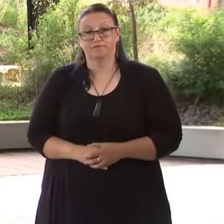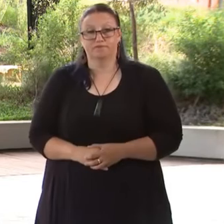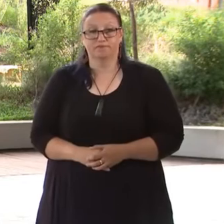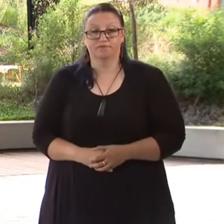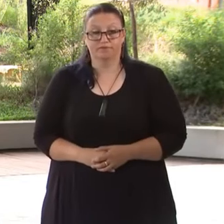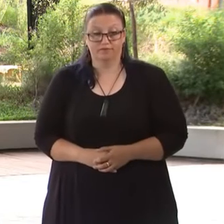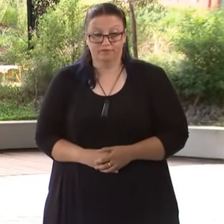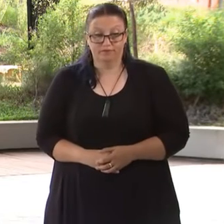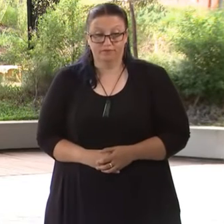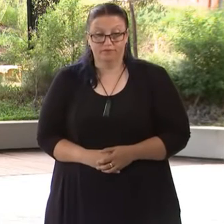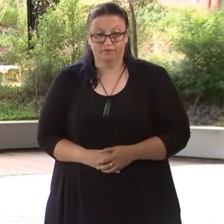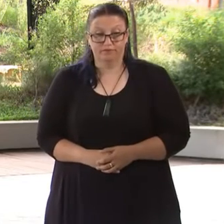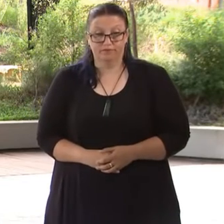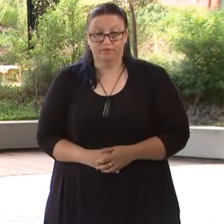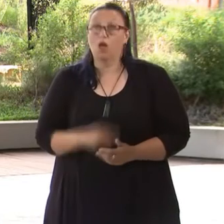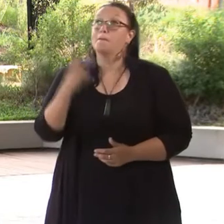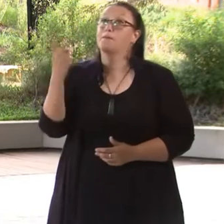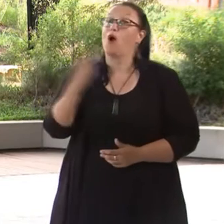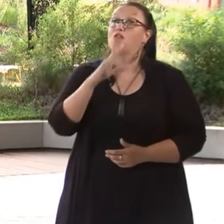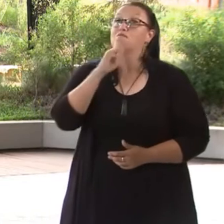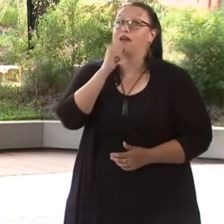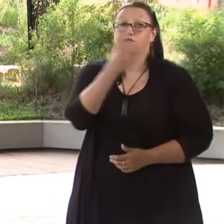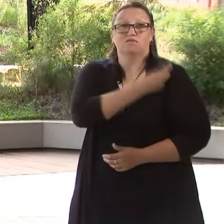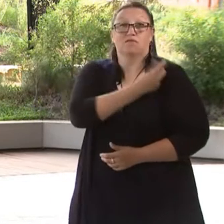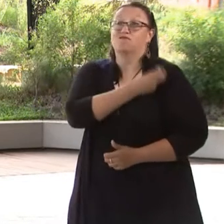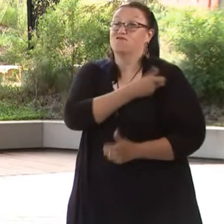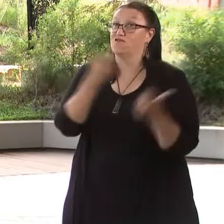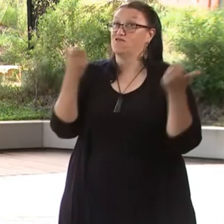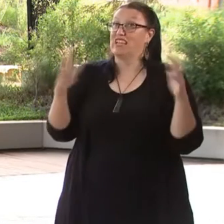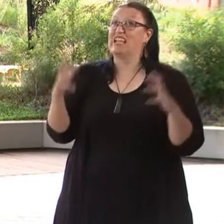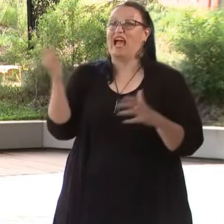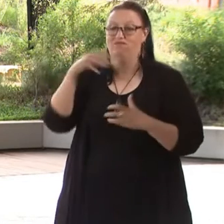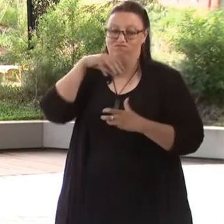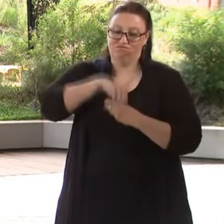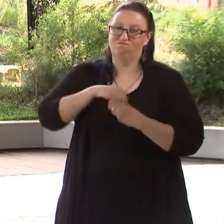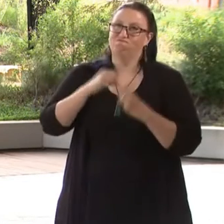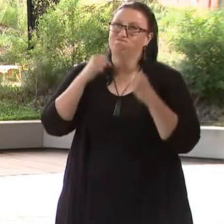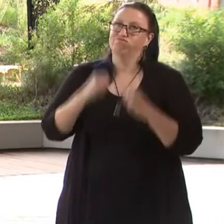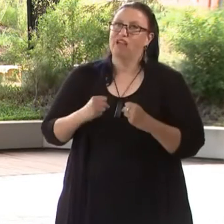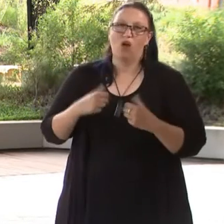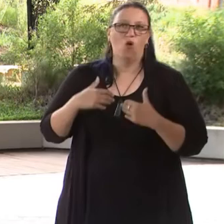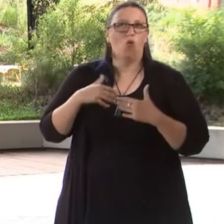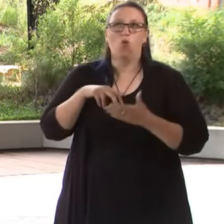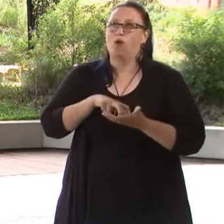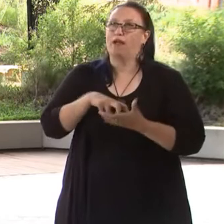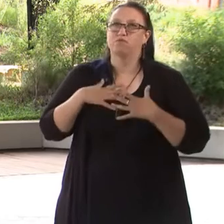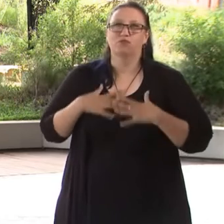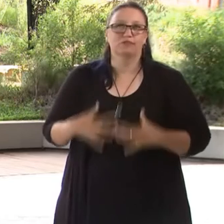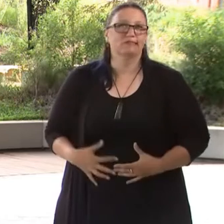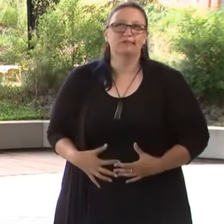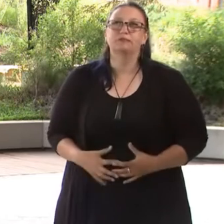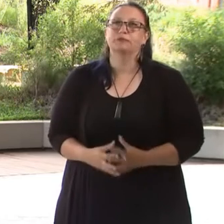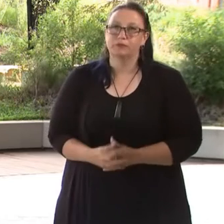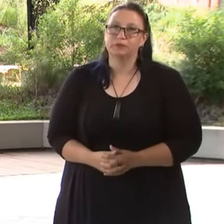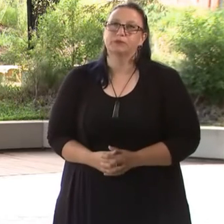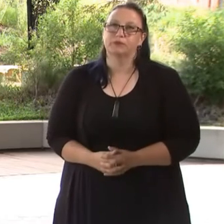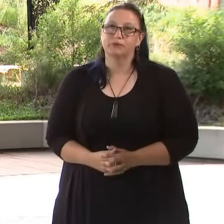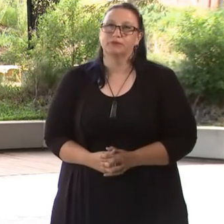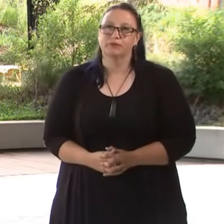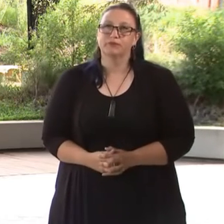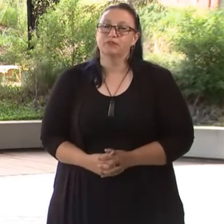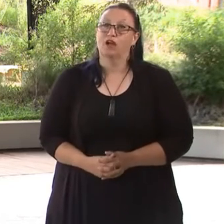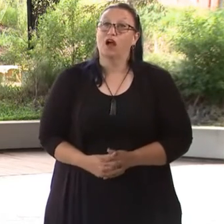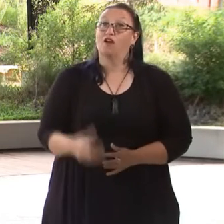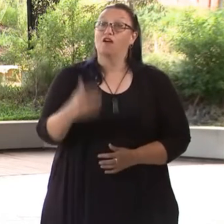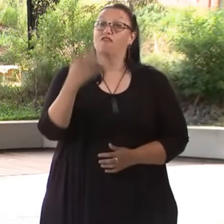the men who were vaccinated had significantly underlying health conditions, and 3 of the 5 men who were not vaccinated also